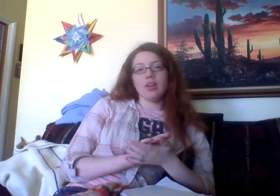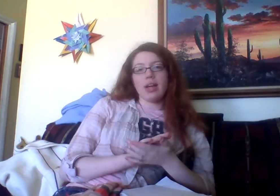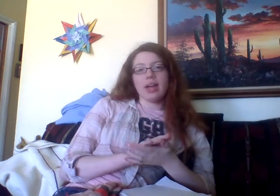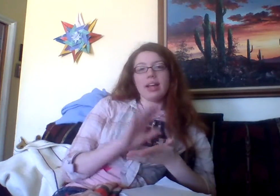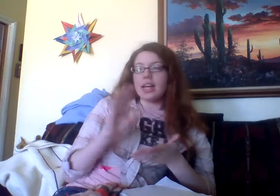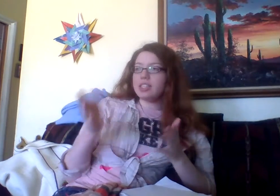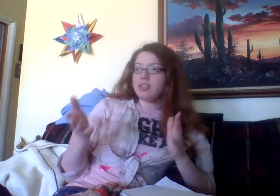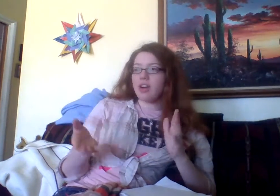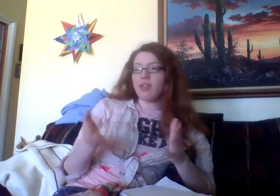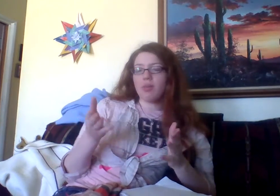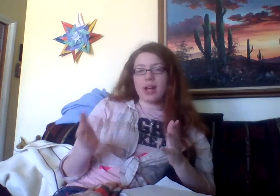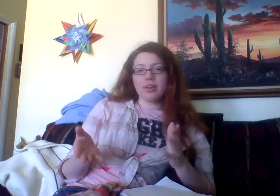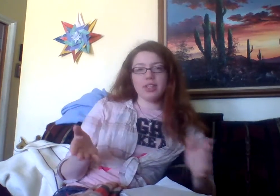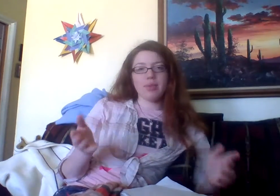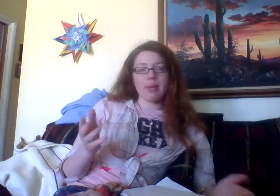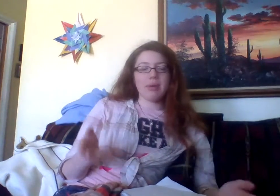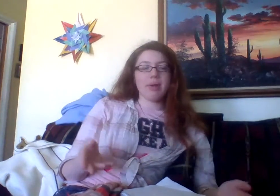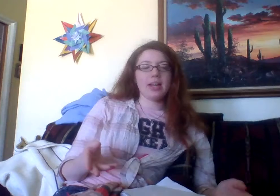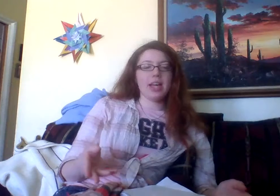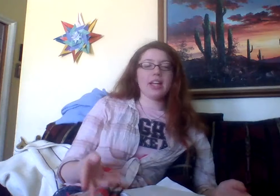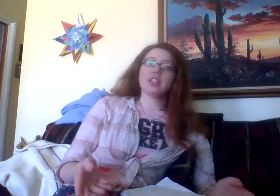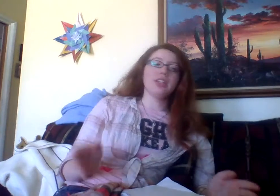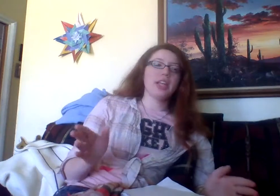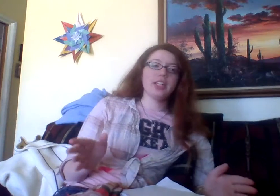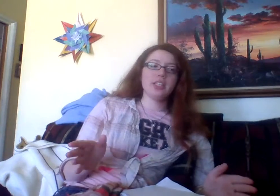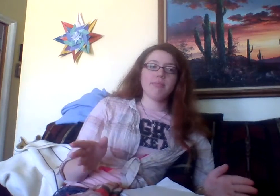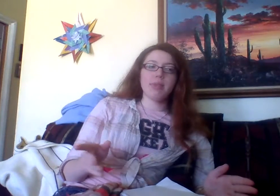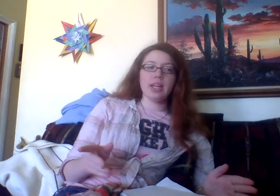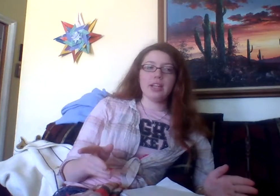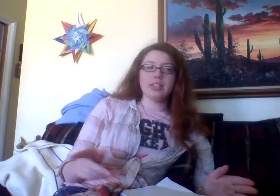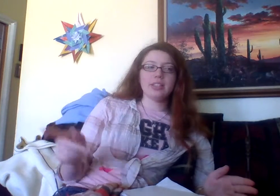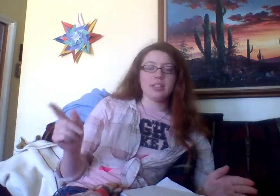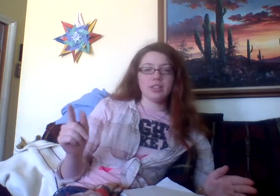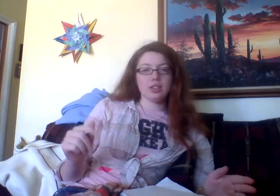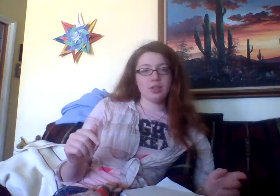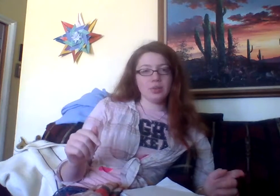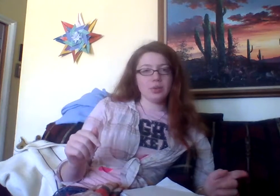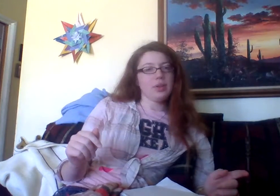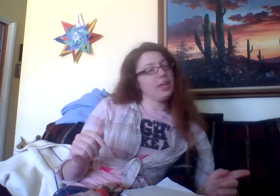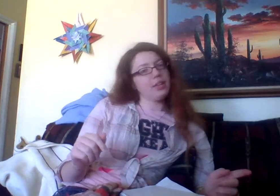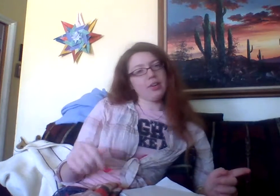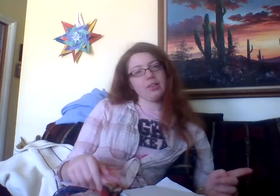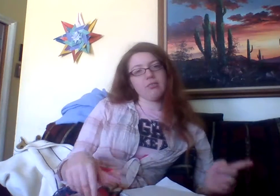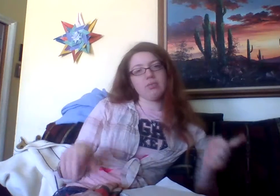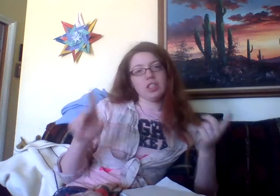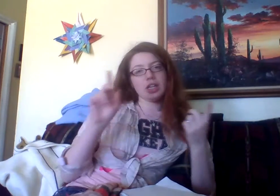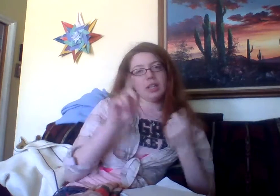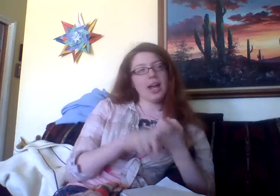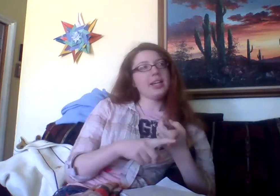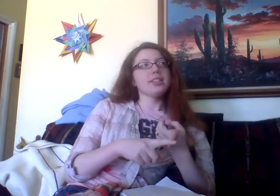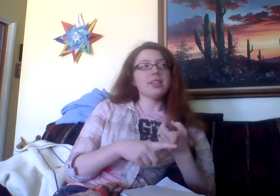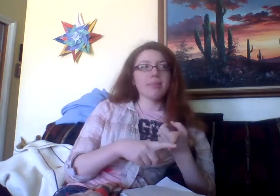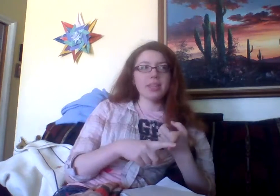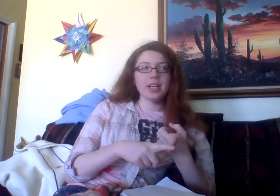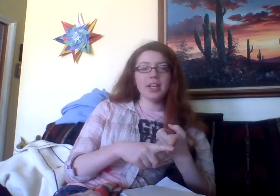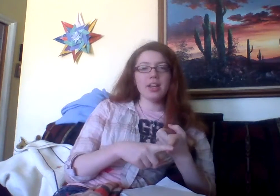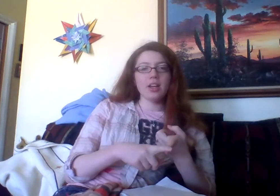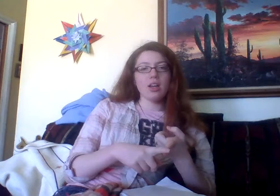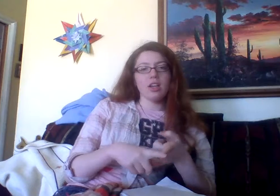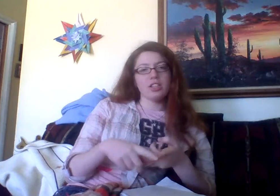so in case you don't quite understand what I mean by negation, negation means to either declining something,